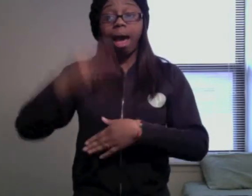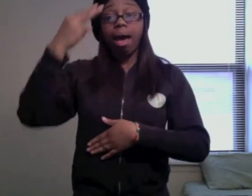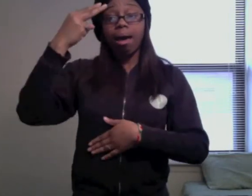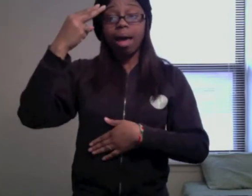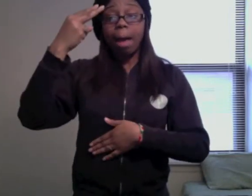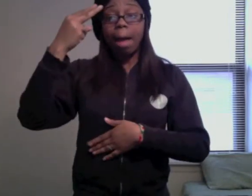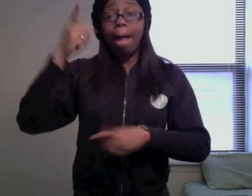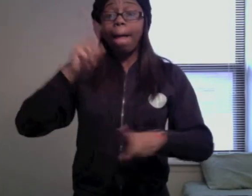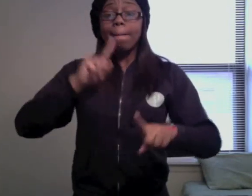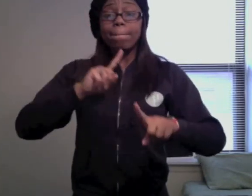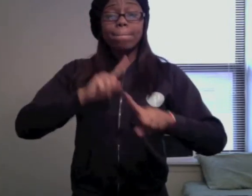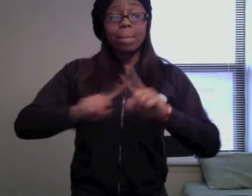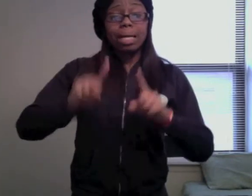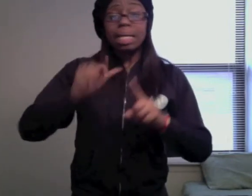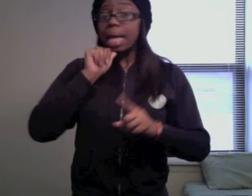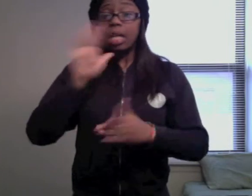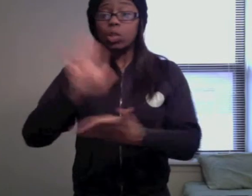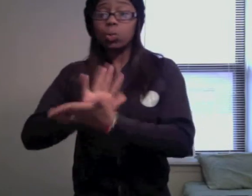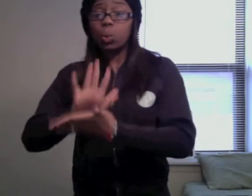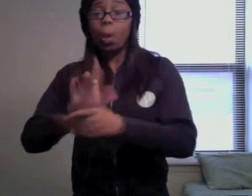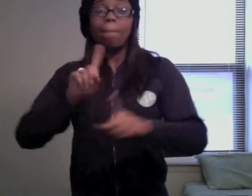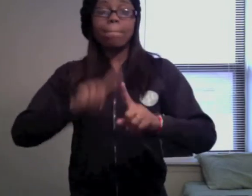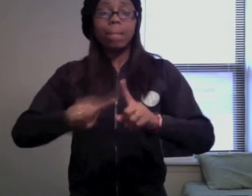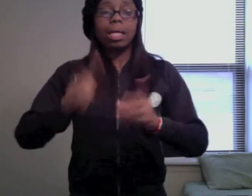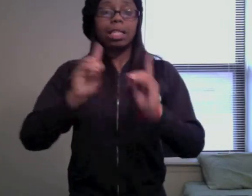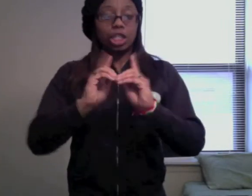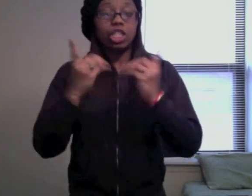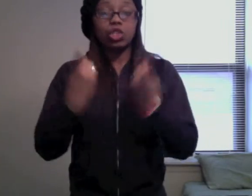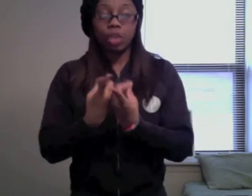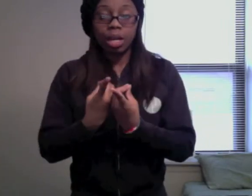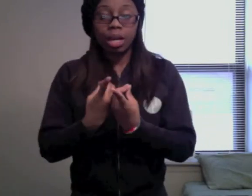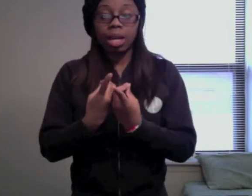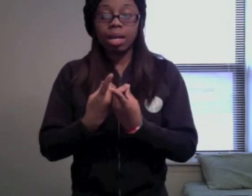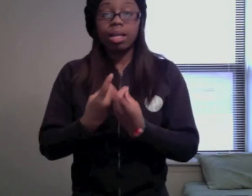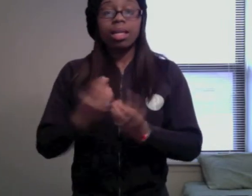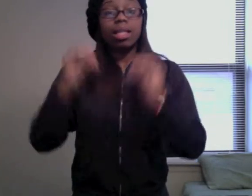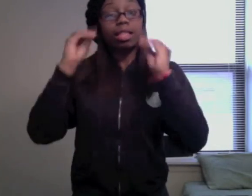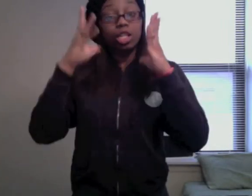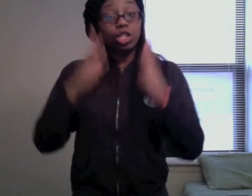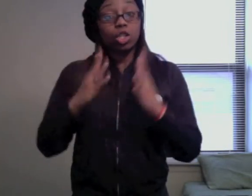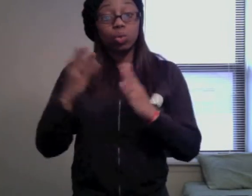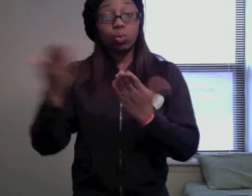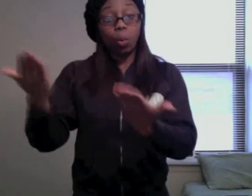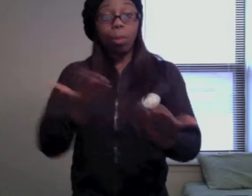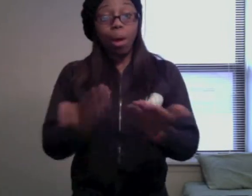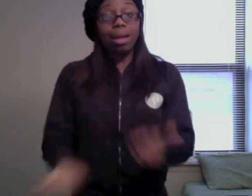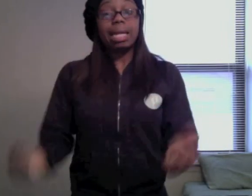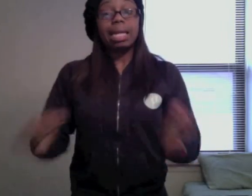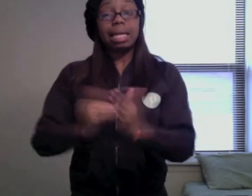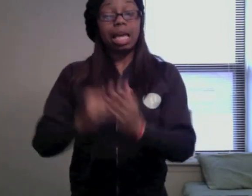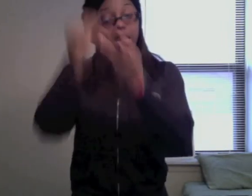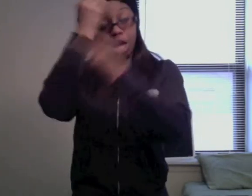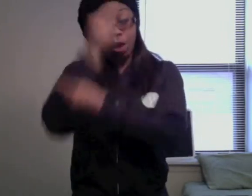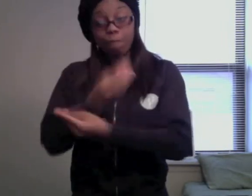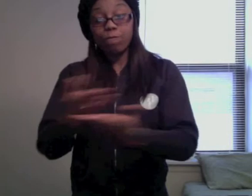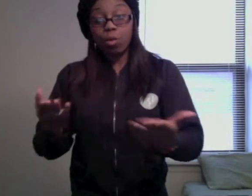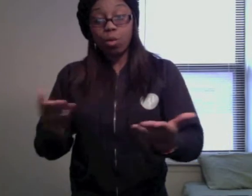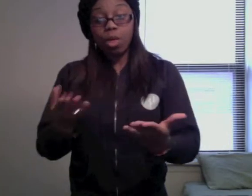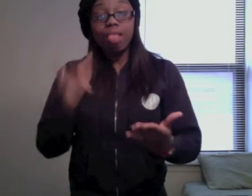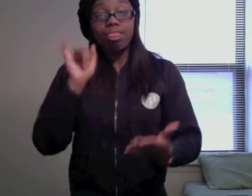in the entire district. The teachers were brought in again. They were informed that this had been an experiment and